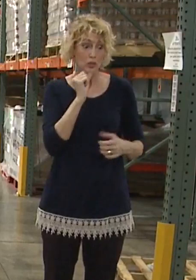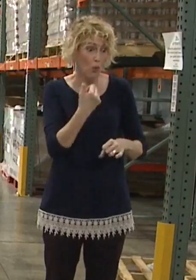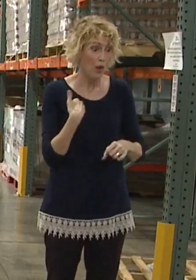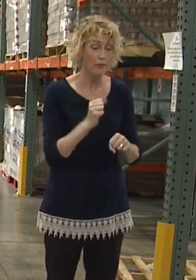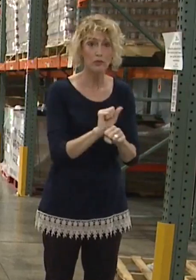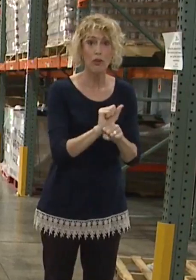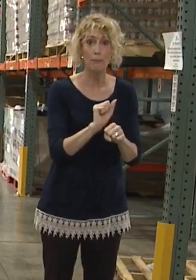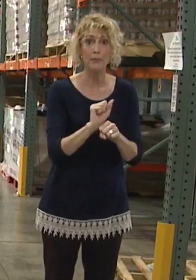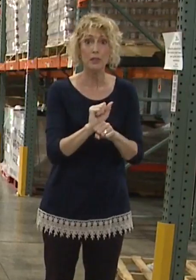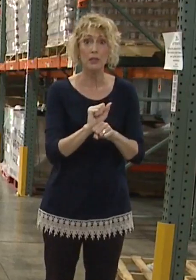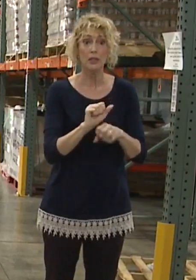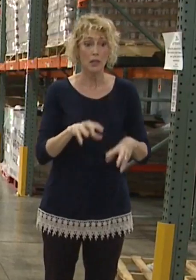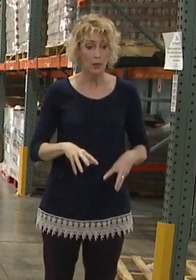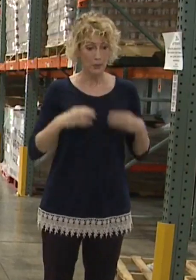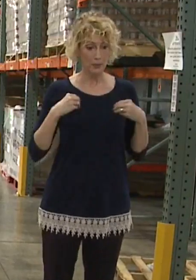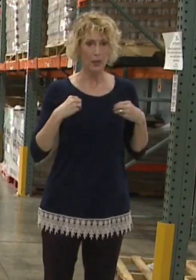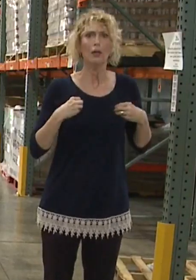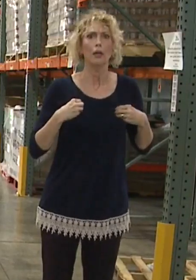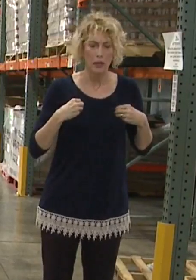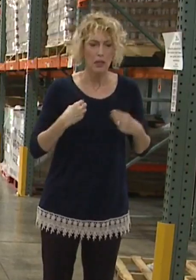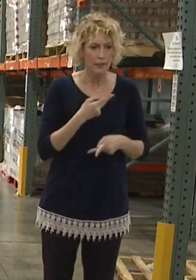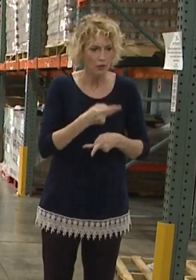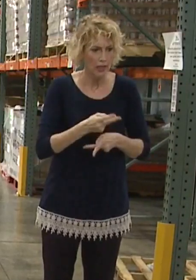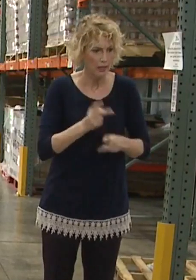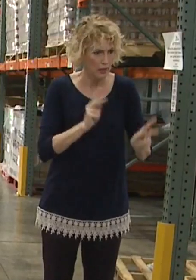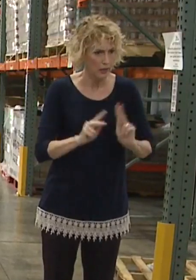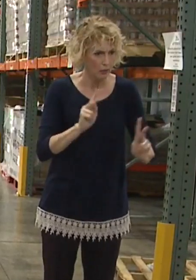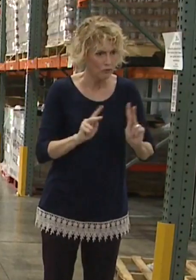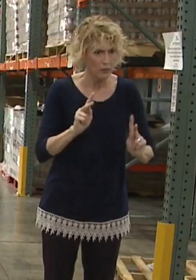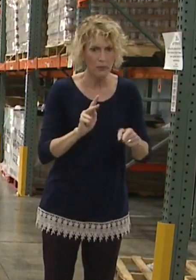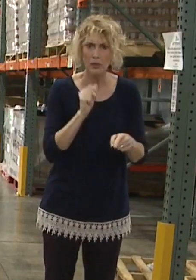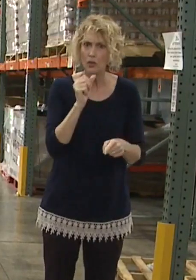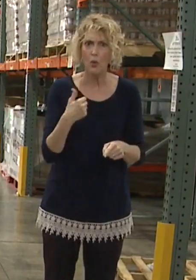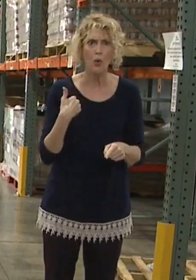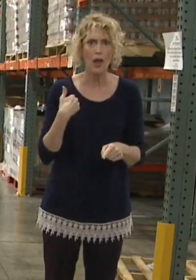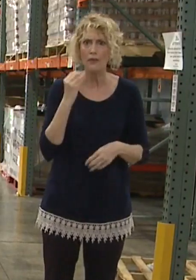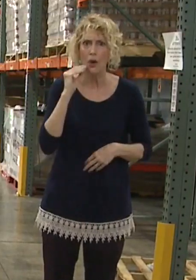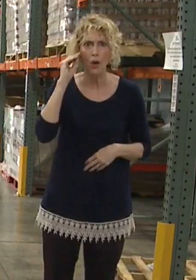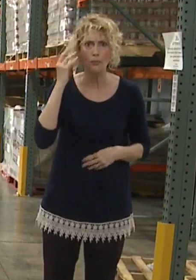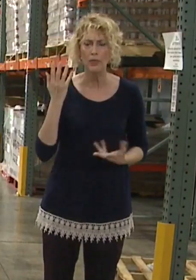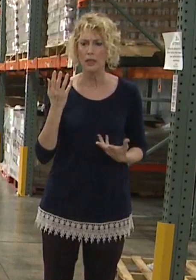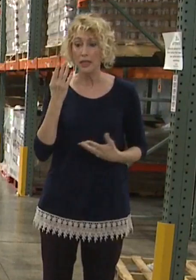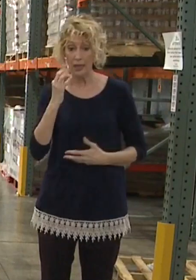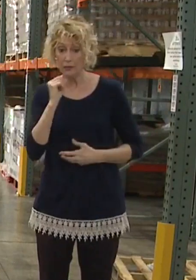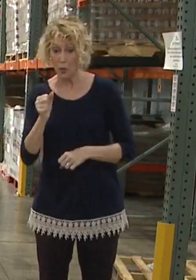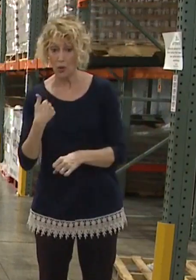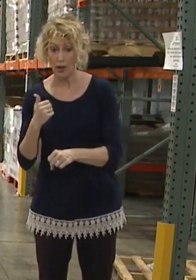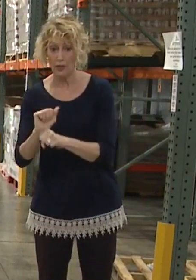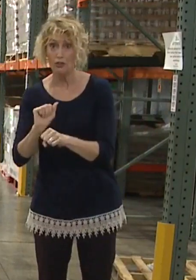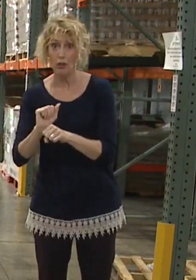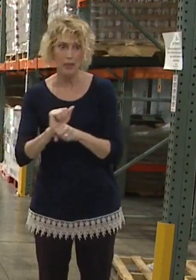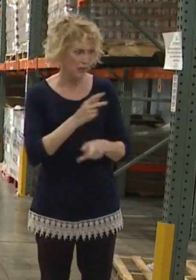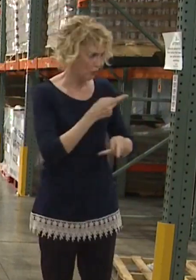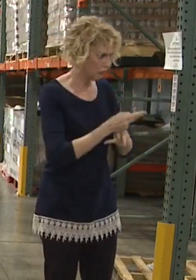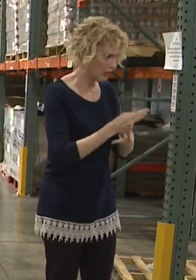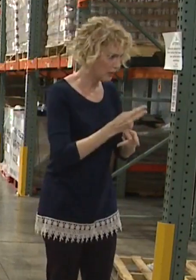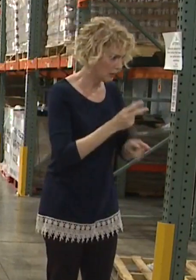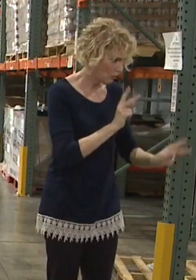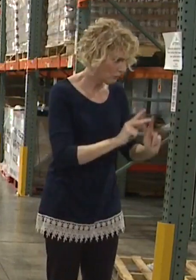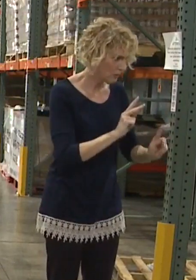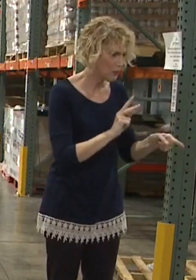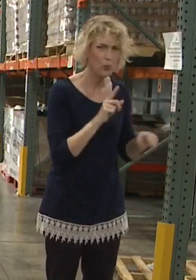jobs are taking care of people who don't have homes. People who don't have jobs are taking care of their fellow workers who can't